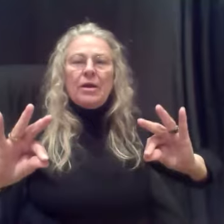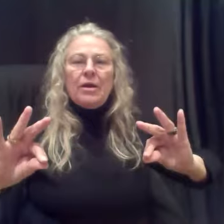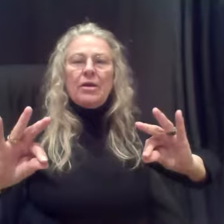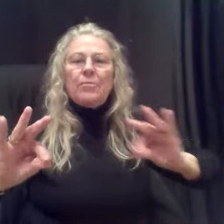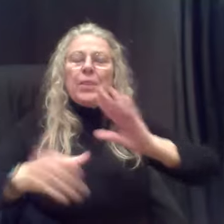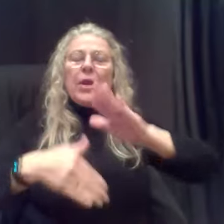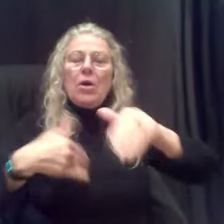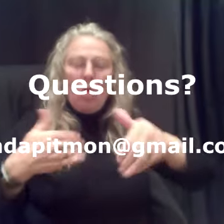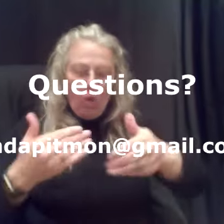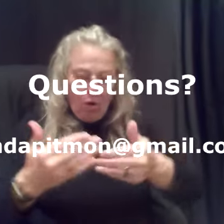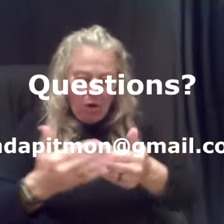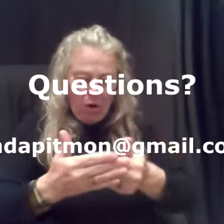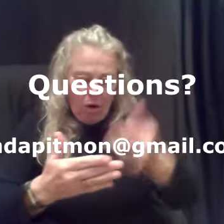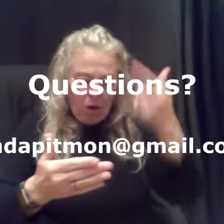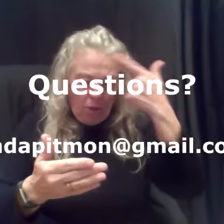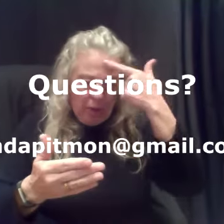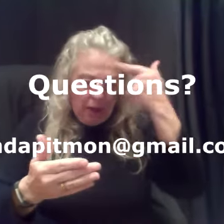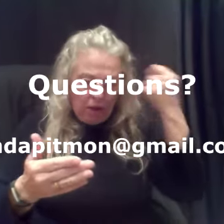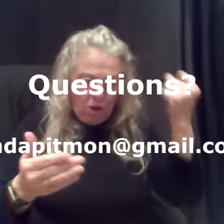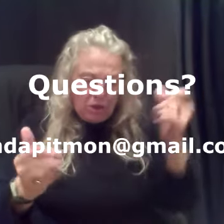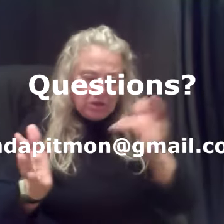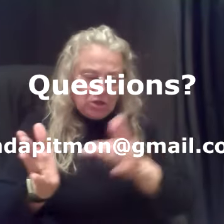free. Oh, because